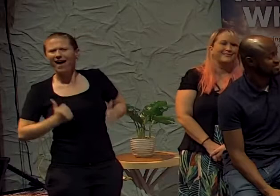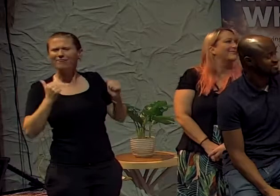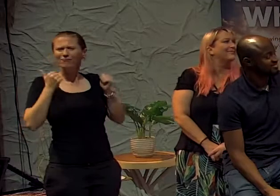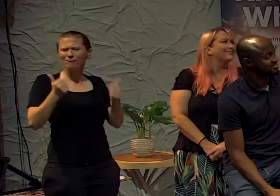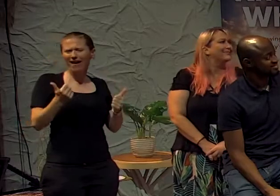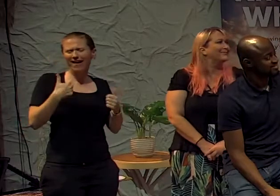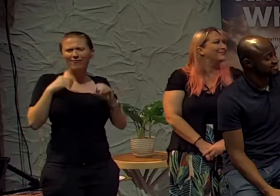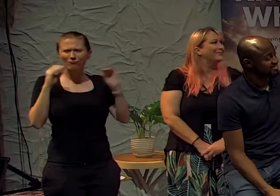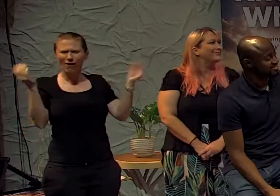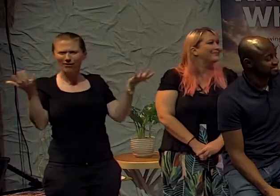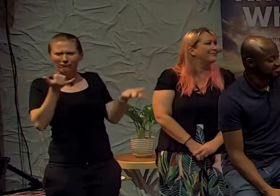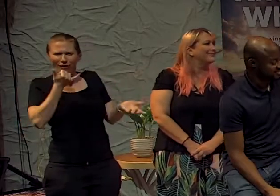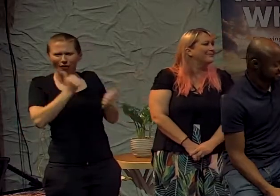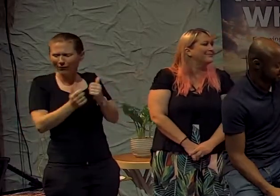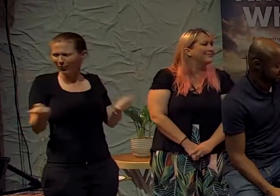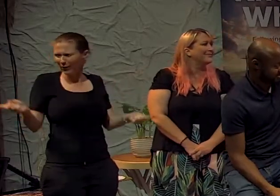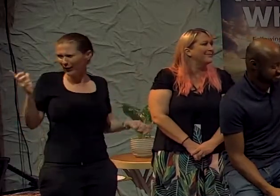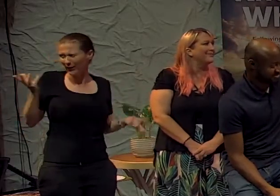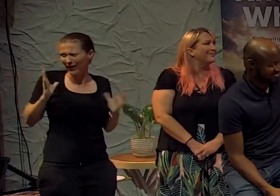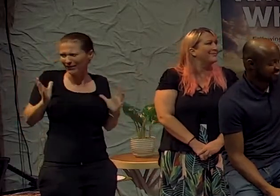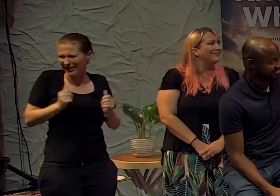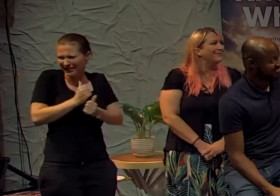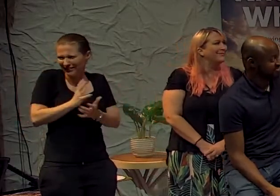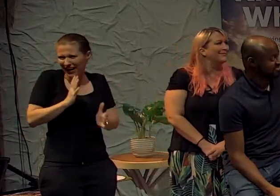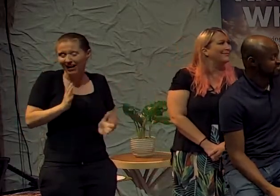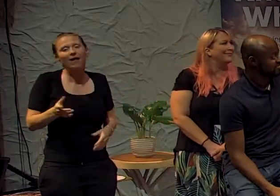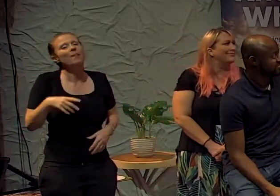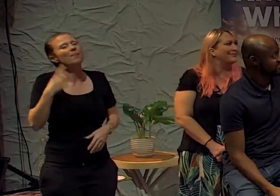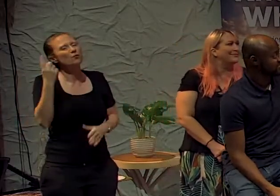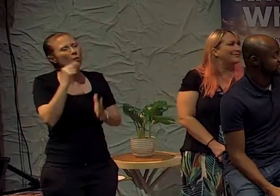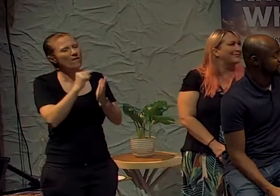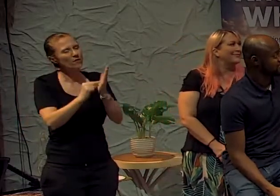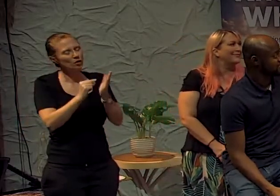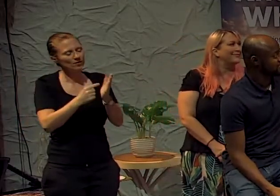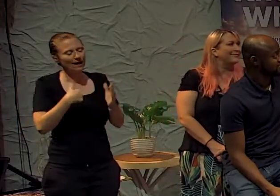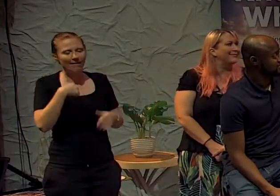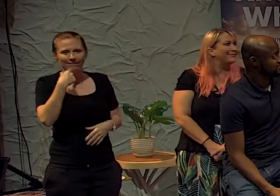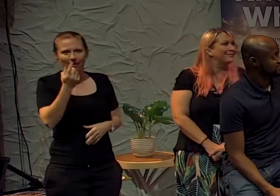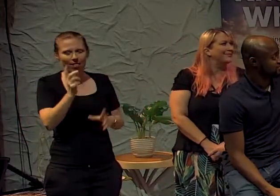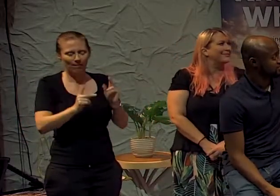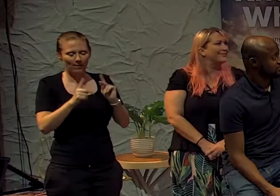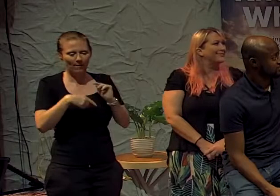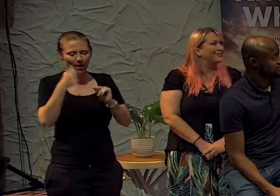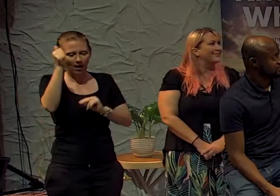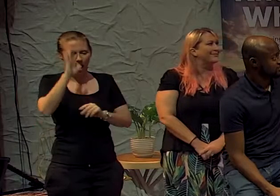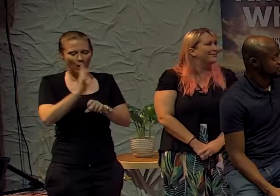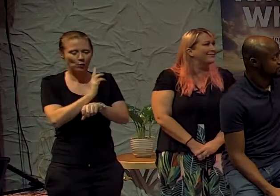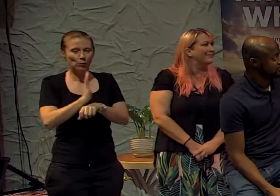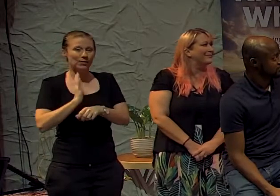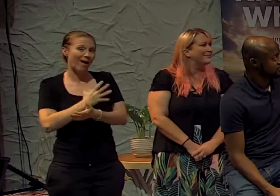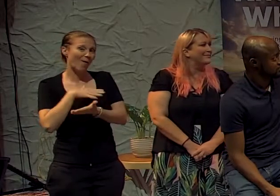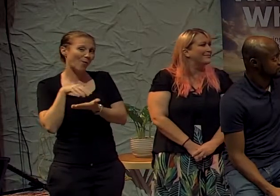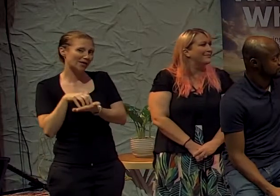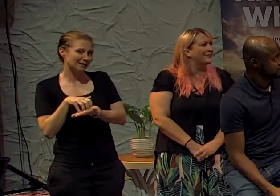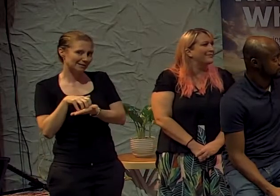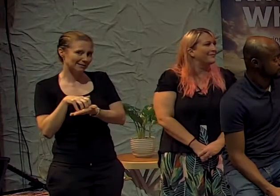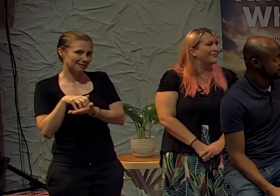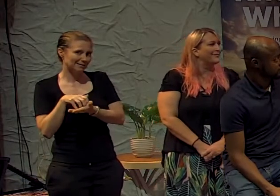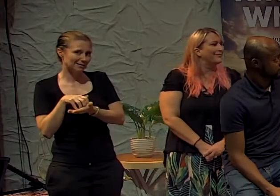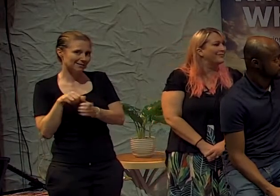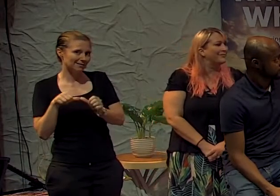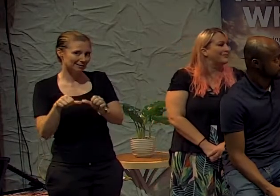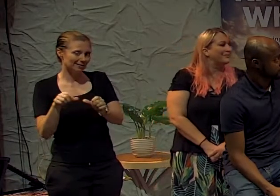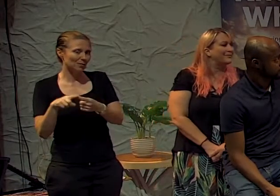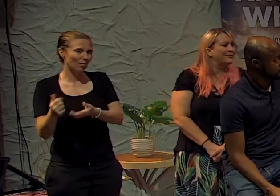wrong with you guys? And I know there's a verse, that I always tell people about God using our weaknesses to